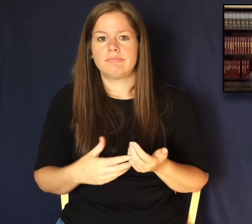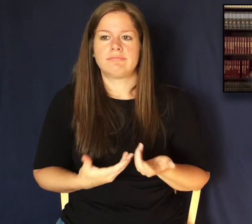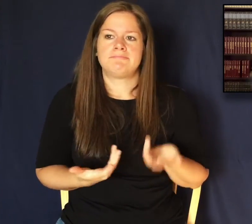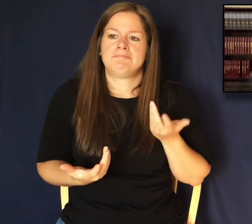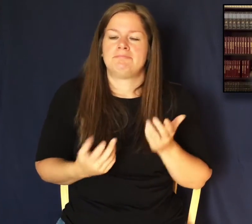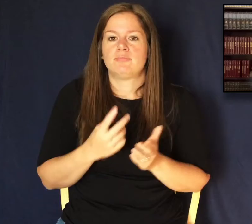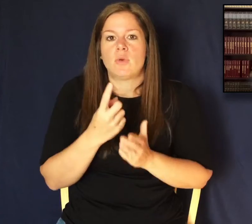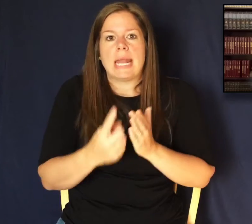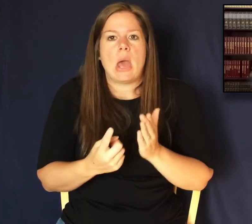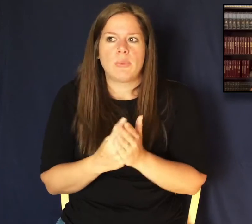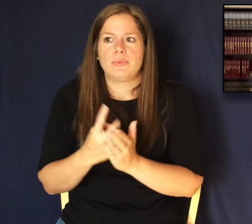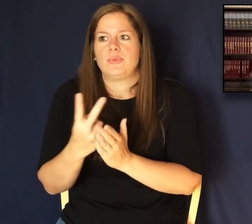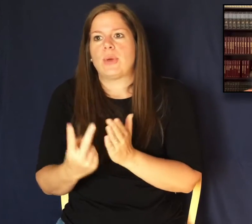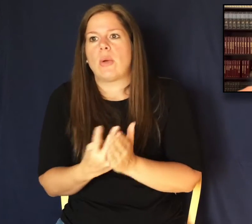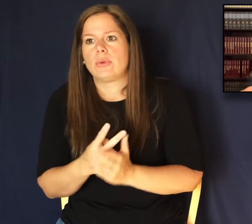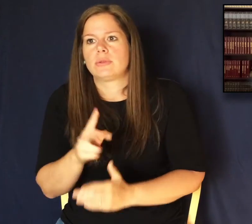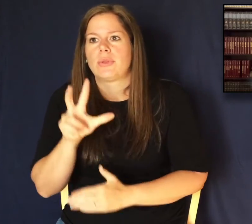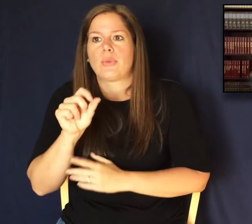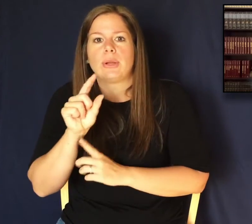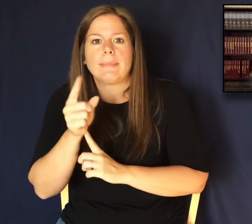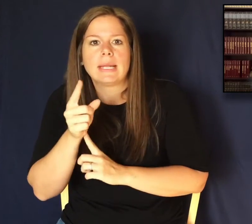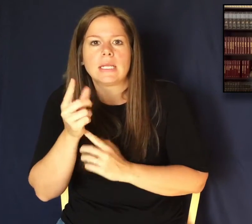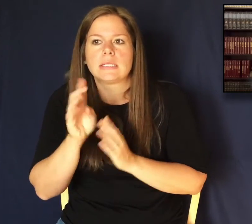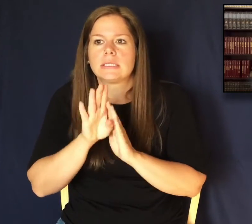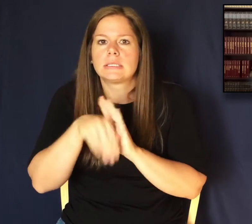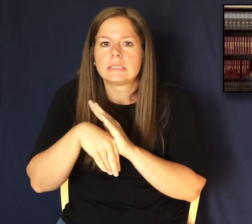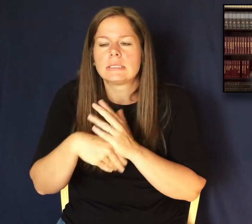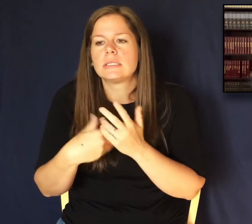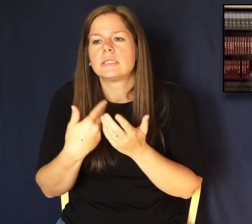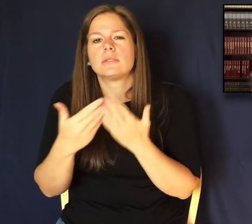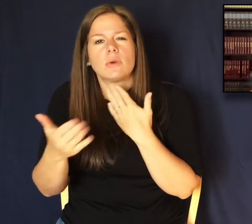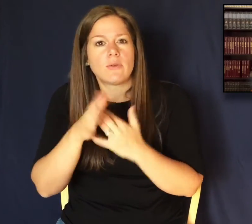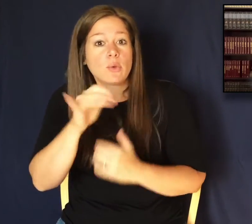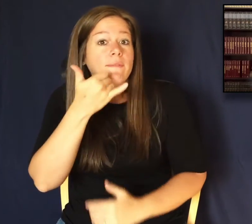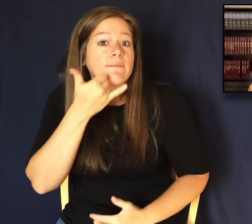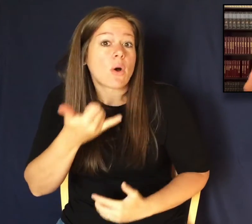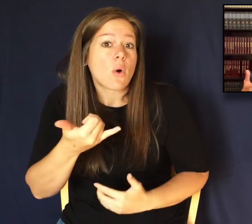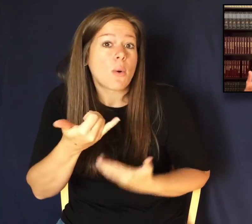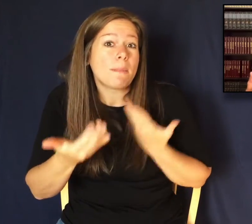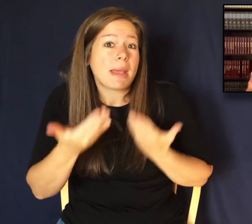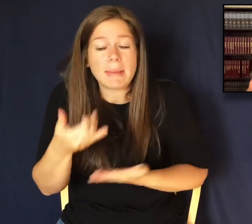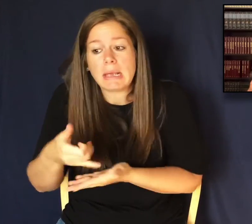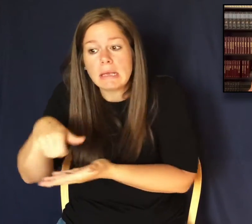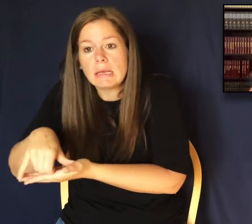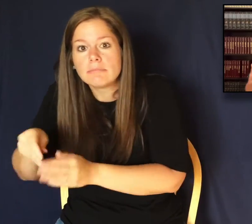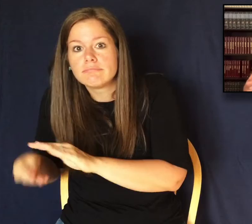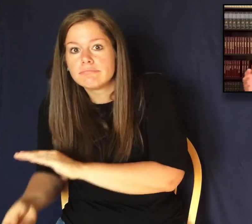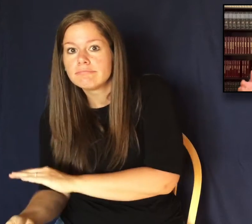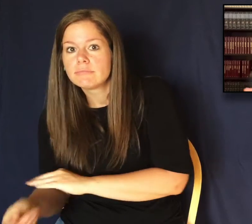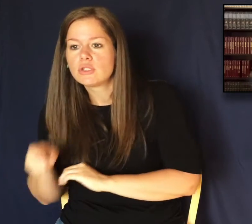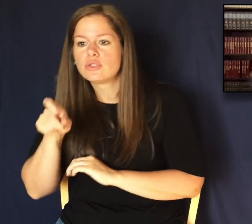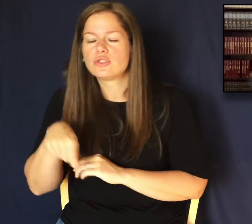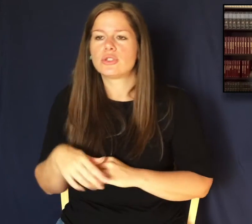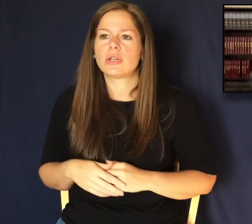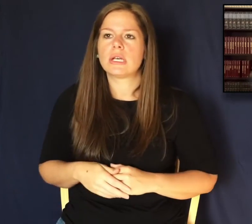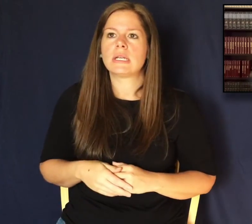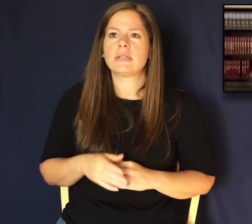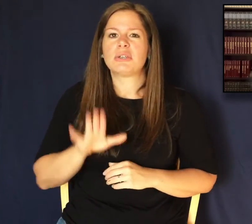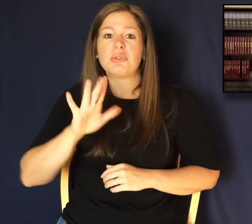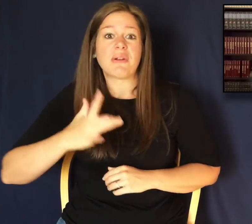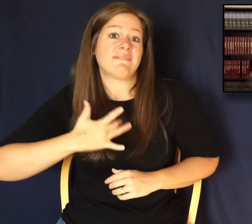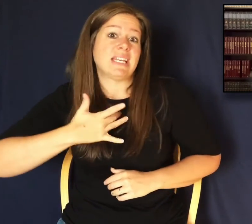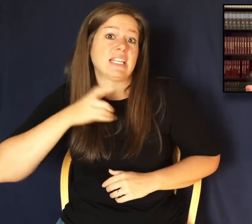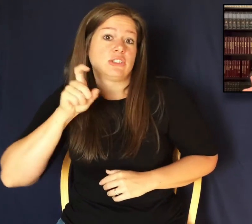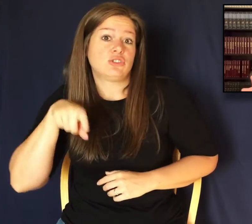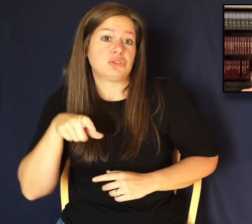minutes and just put the phone away and turn off social media and put even away your good works and good feelings or good looks or whatever, and